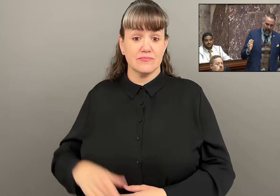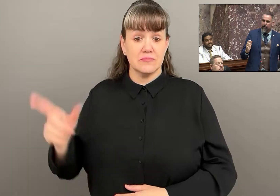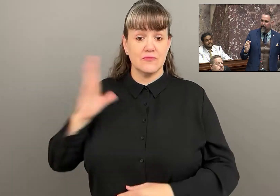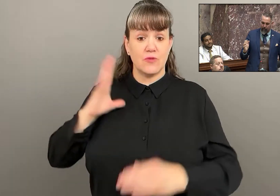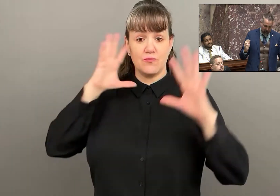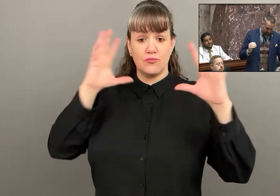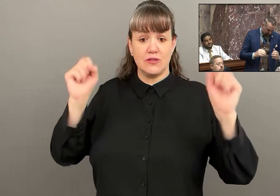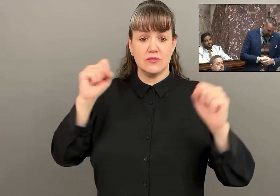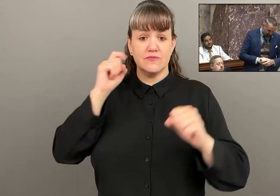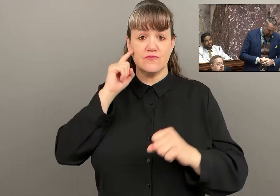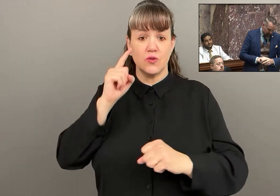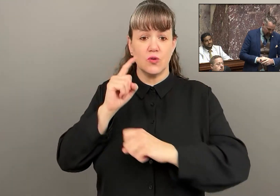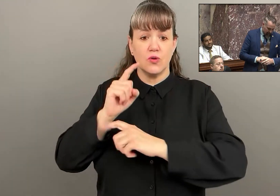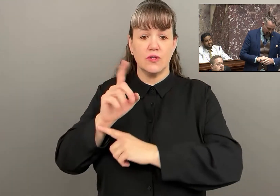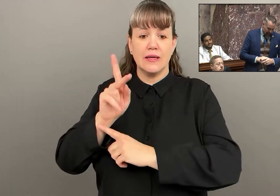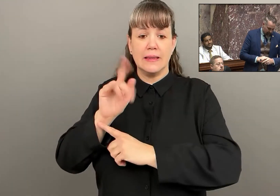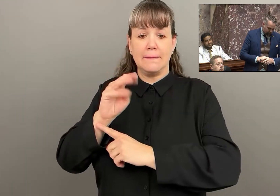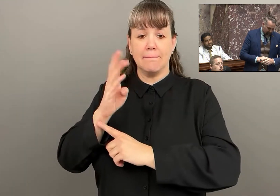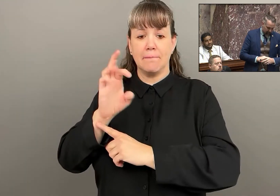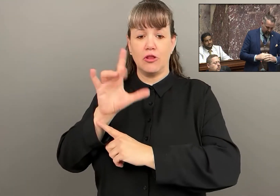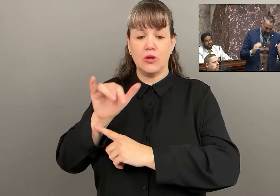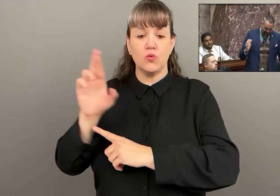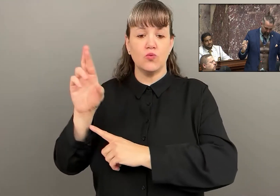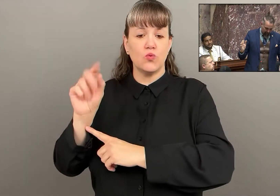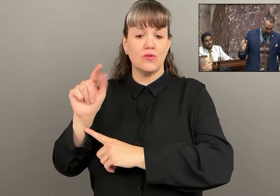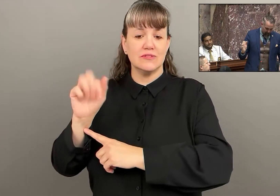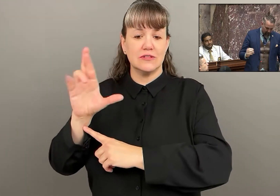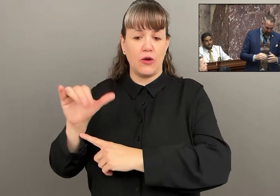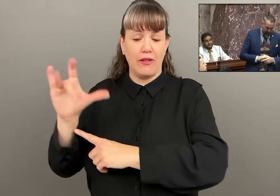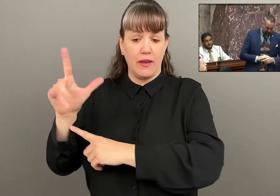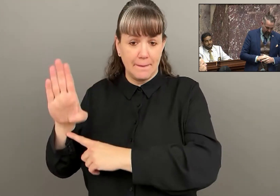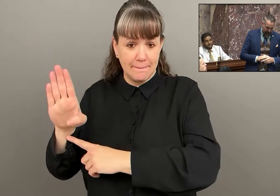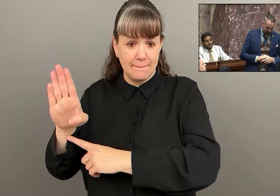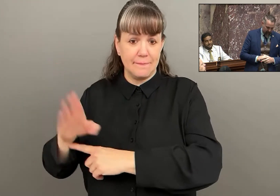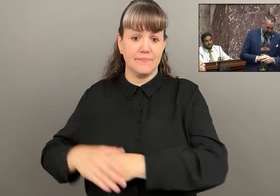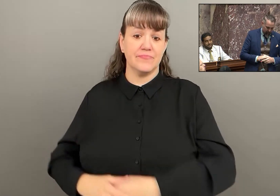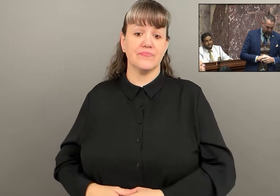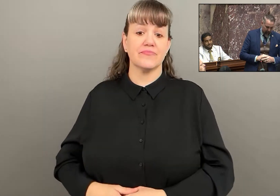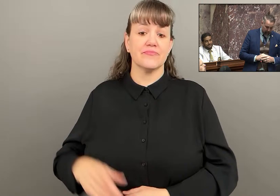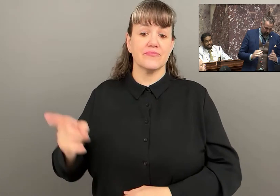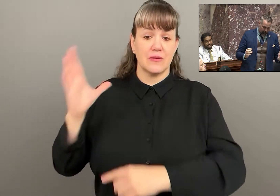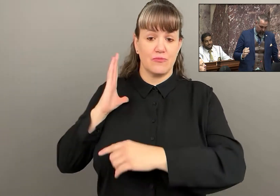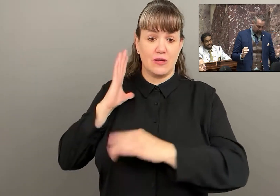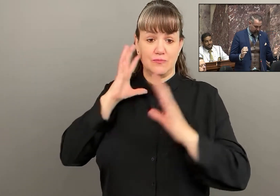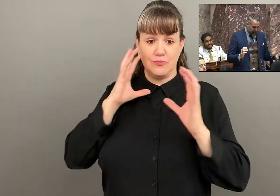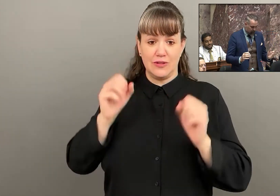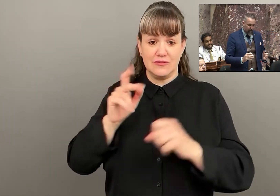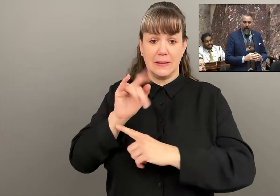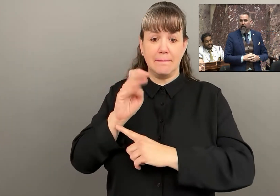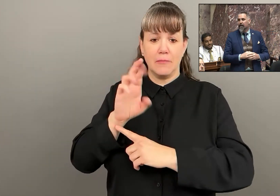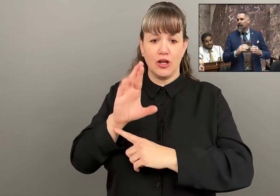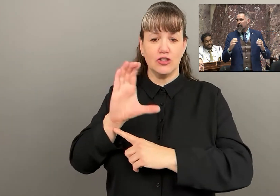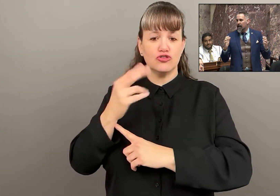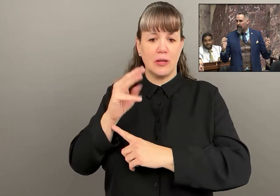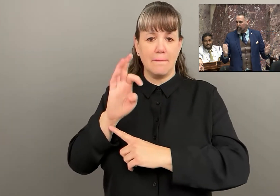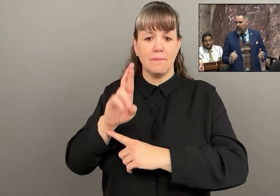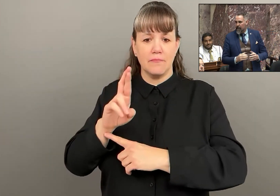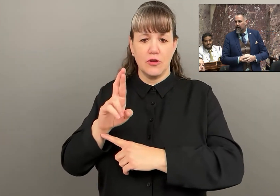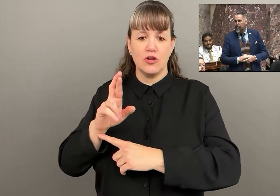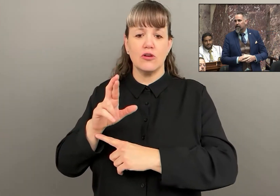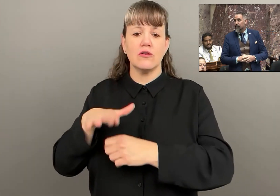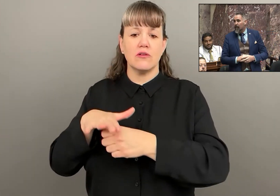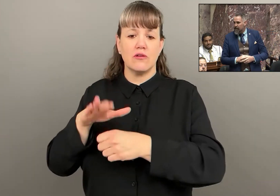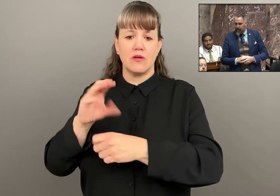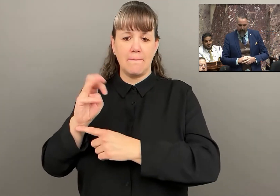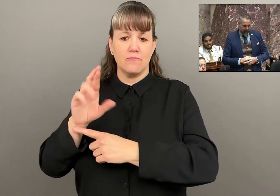founding director of Tourism Kimberley, past chair of Community Futures East Kootenay,